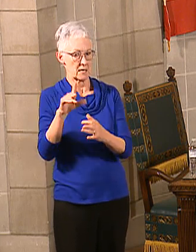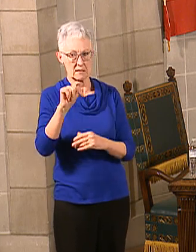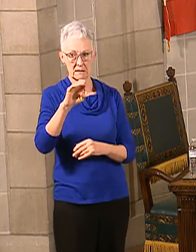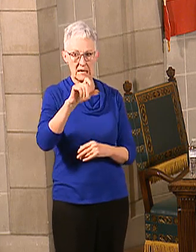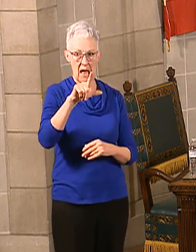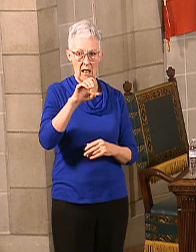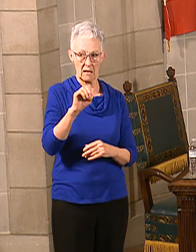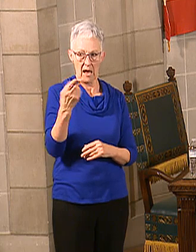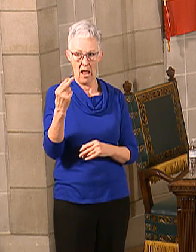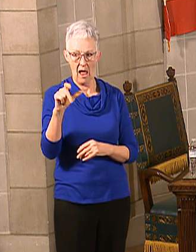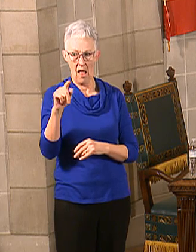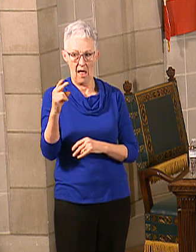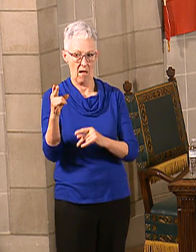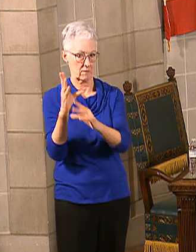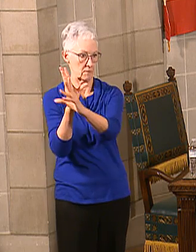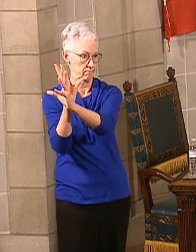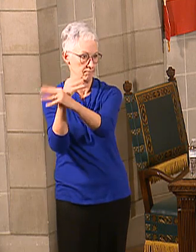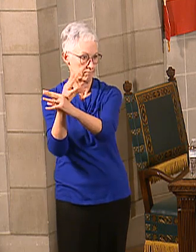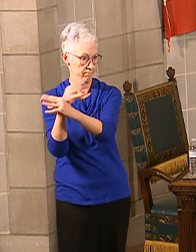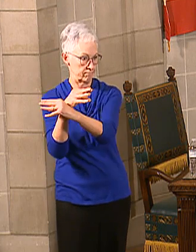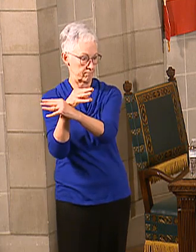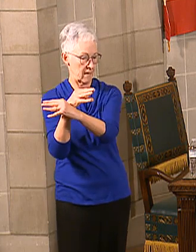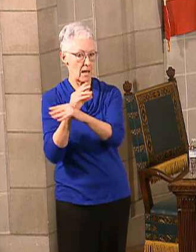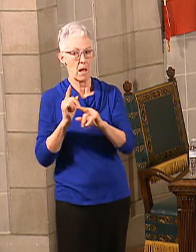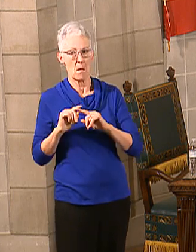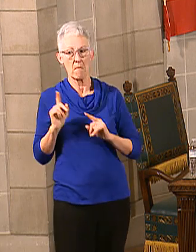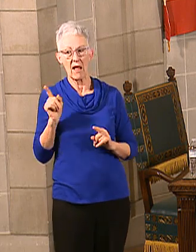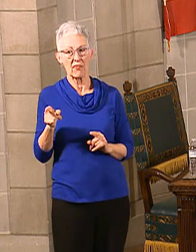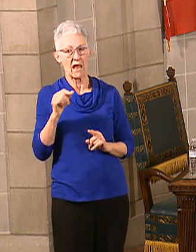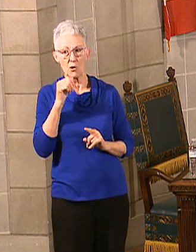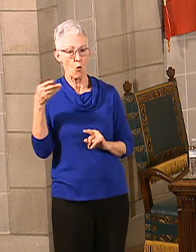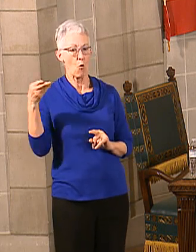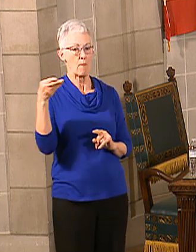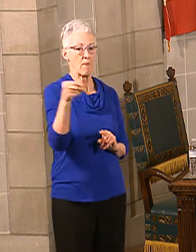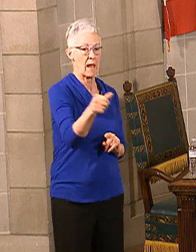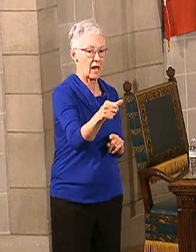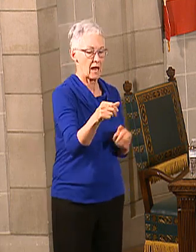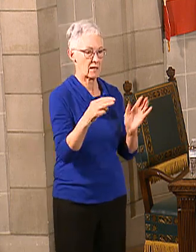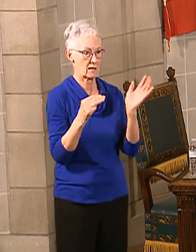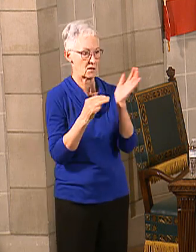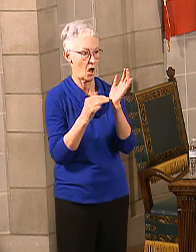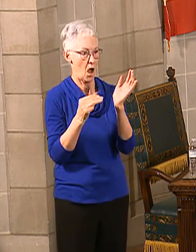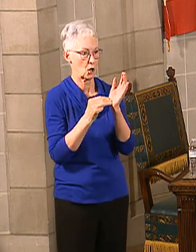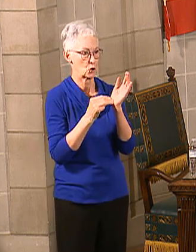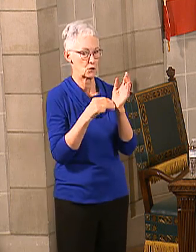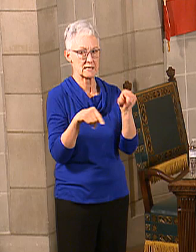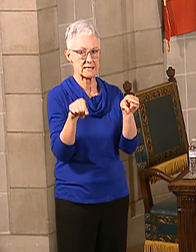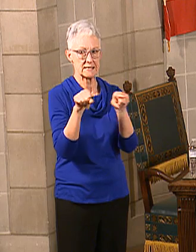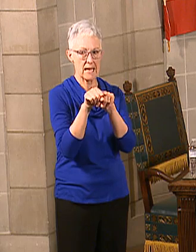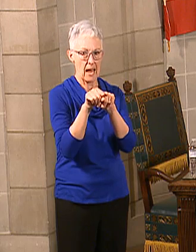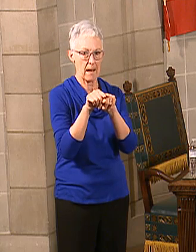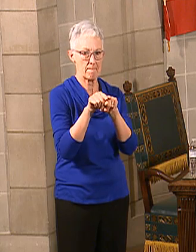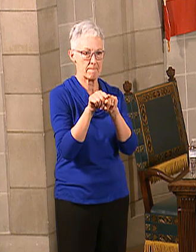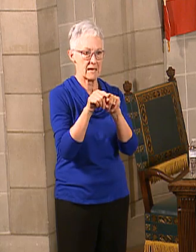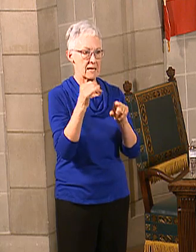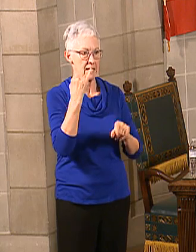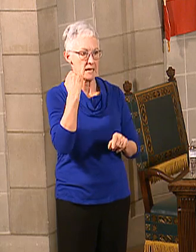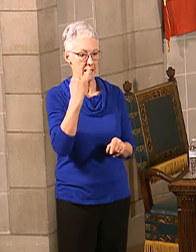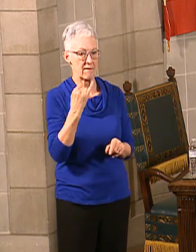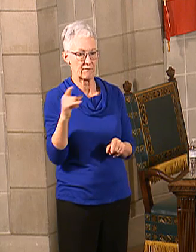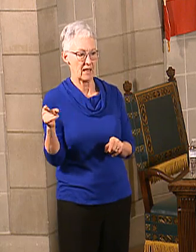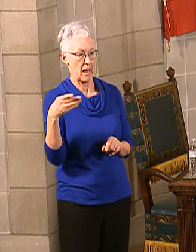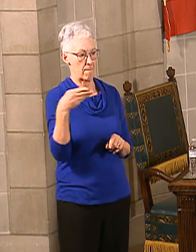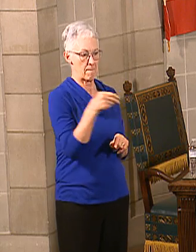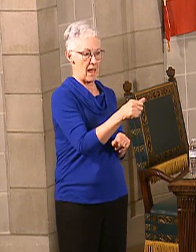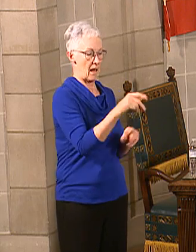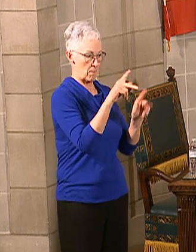the in-person rates that Blue Cross Blue Shield stated they were going to do. So far, we haven't seen the other payers other than